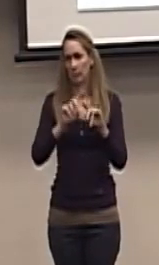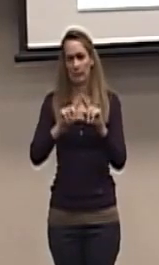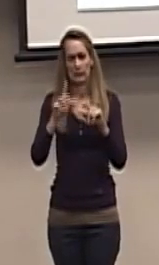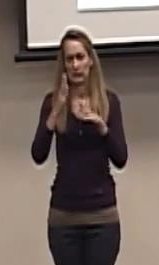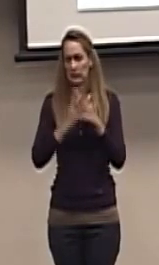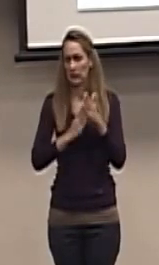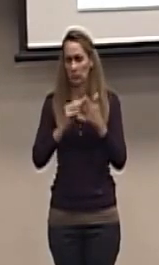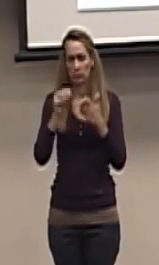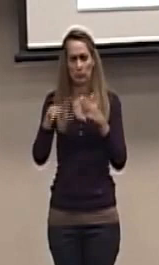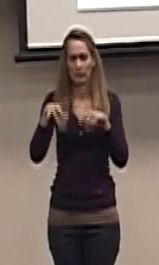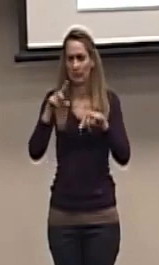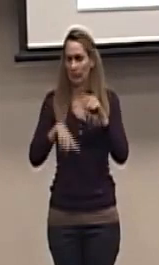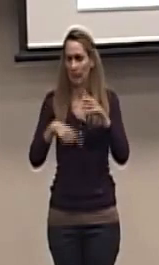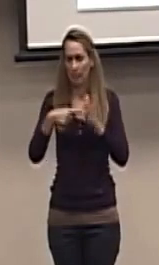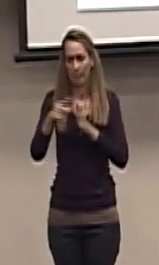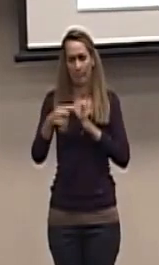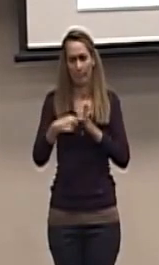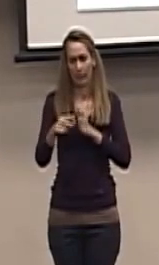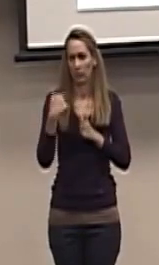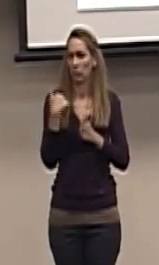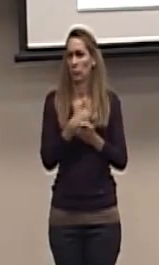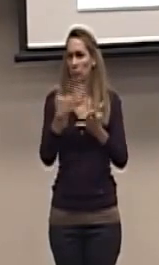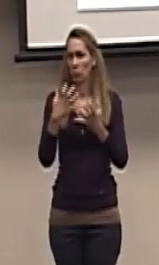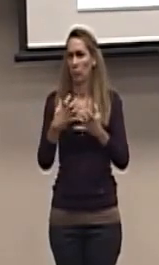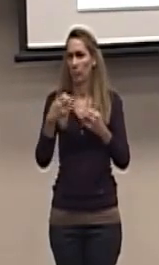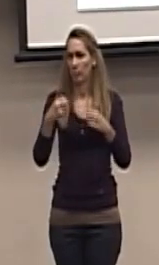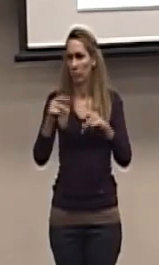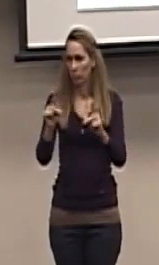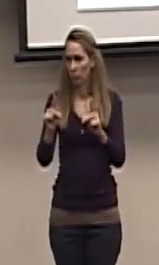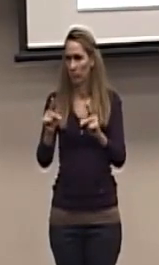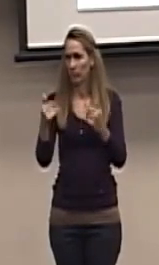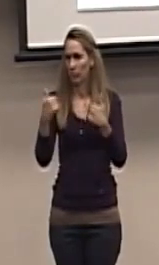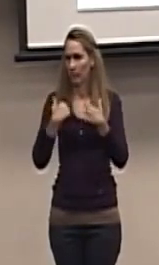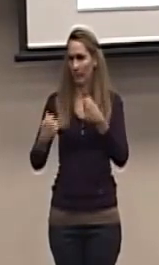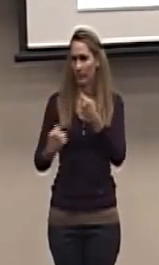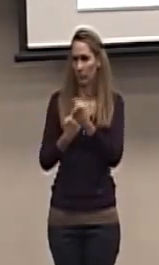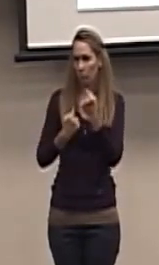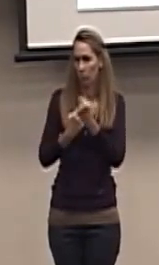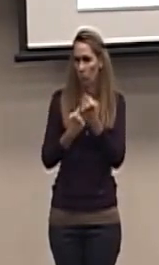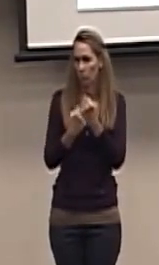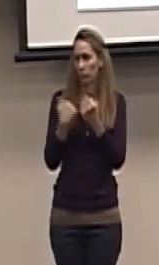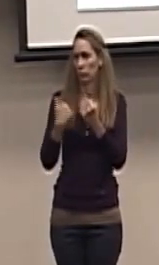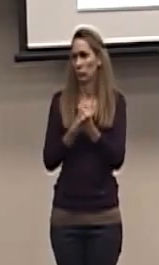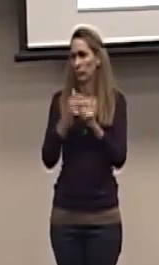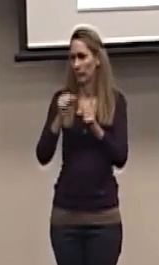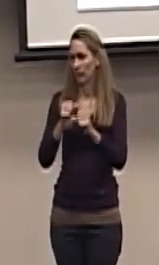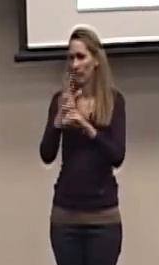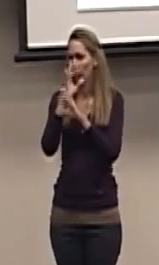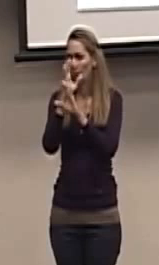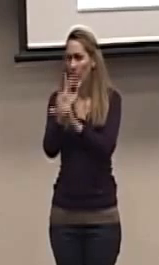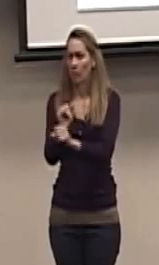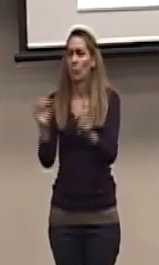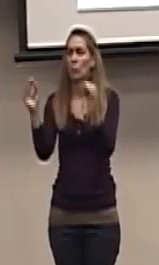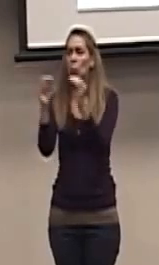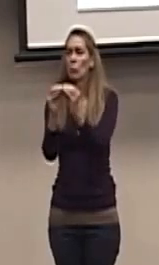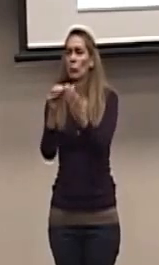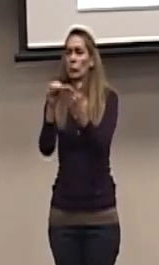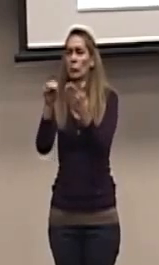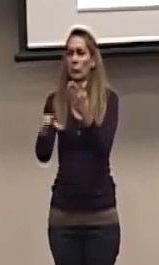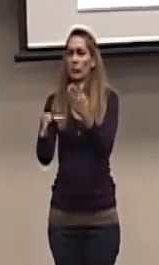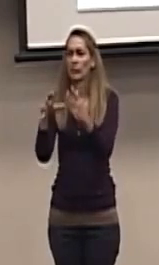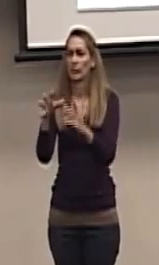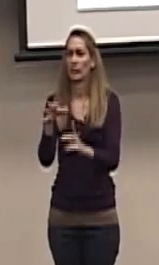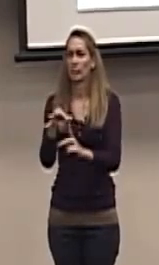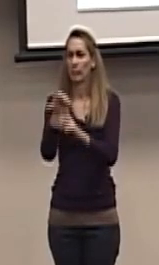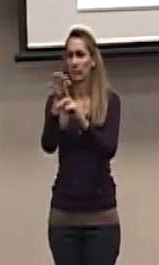are seeking for opportunity where we can have support so that we can attract more students, especially from the northern